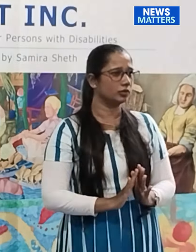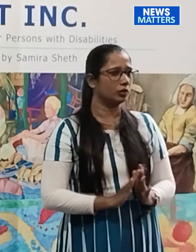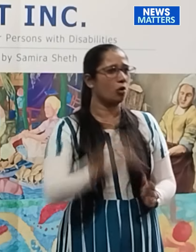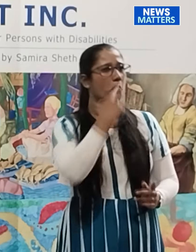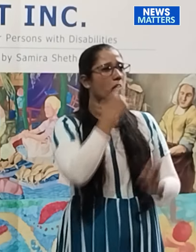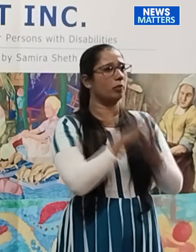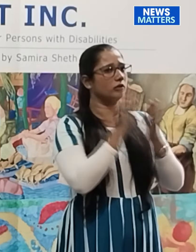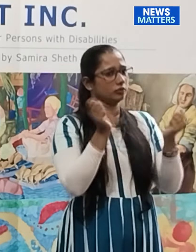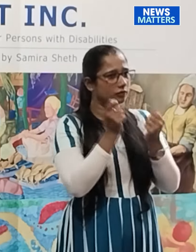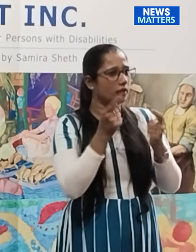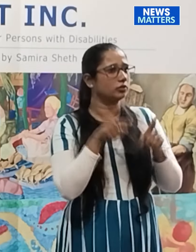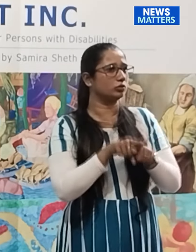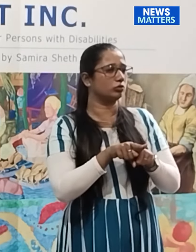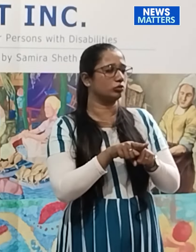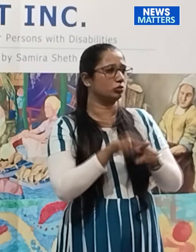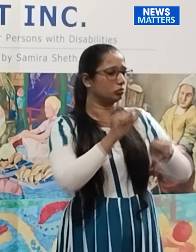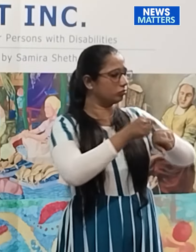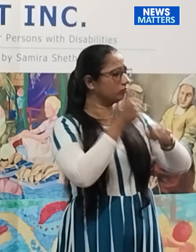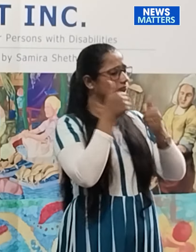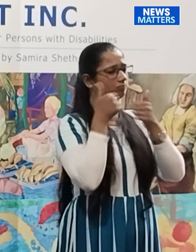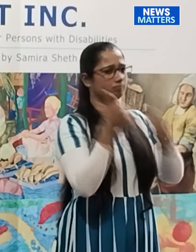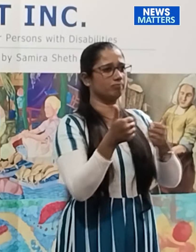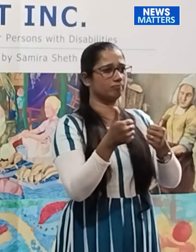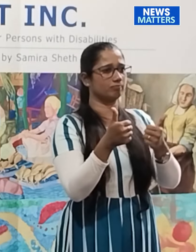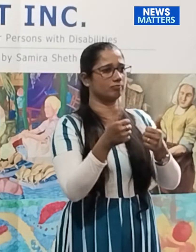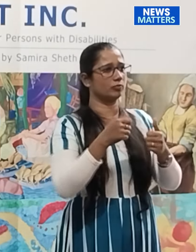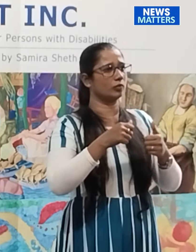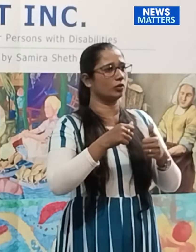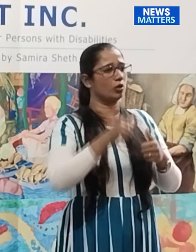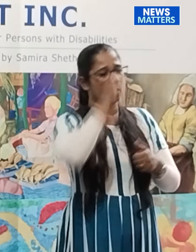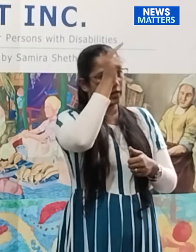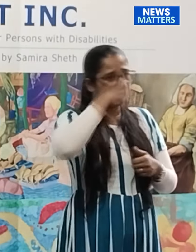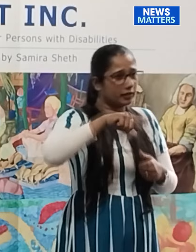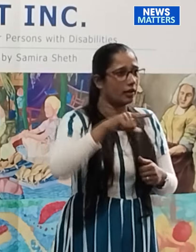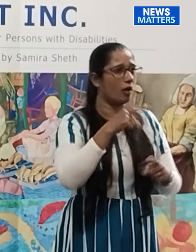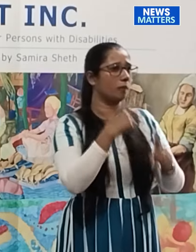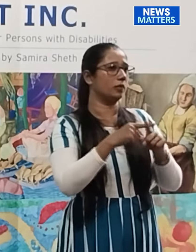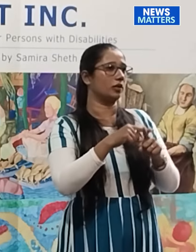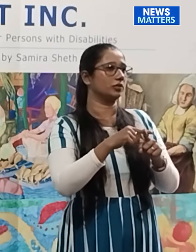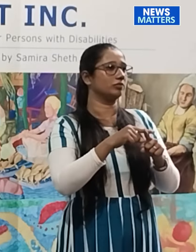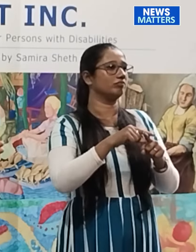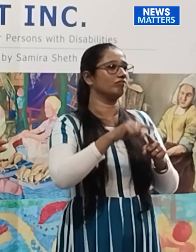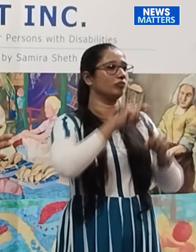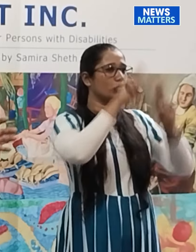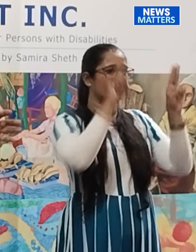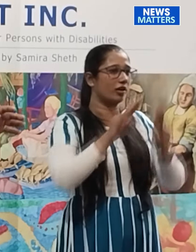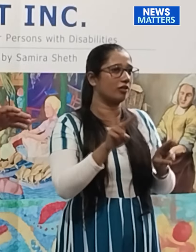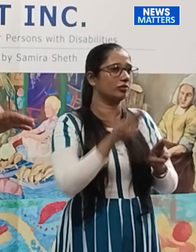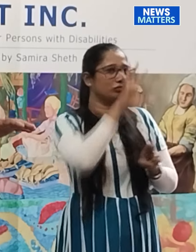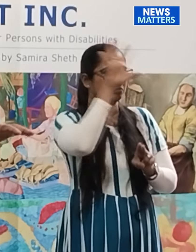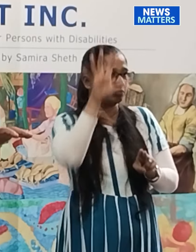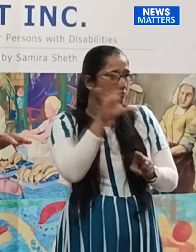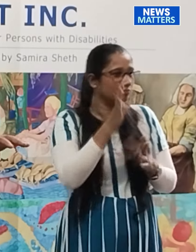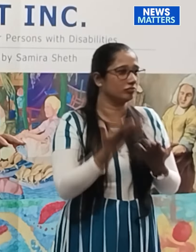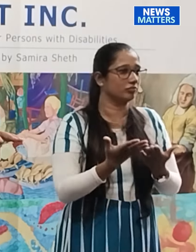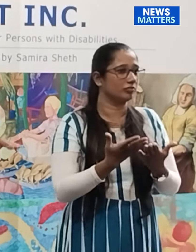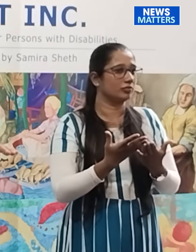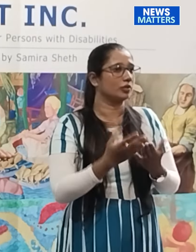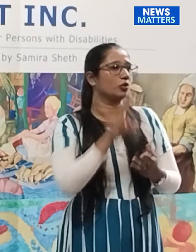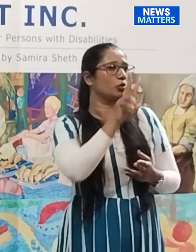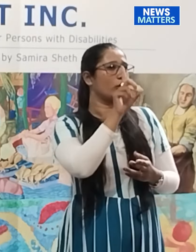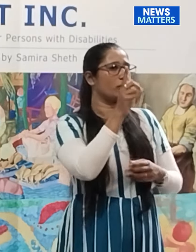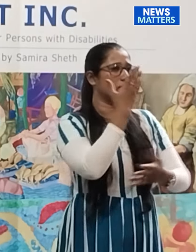altogether a different kind of opportunity for all of us throughout India and outside India. What all these